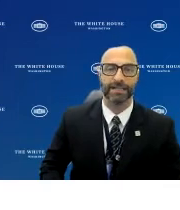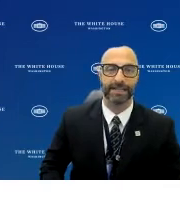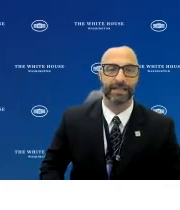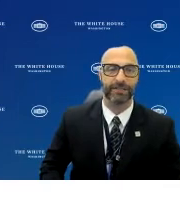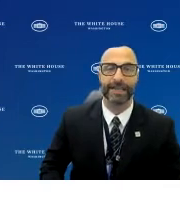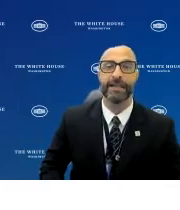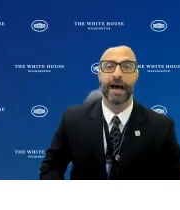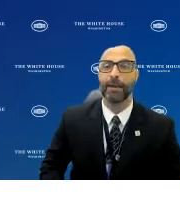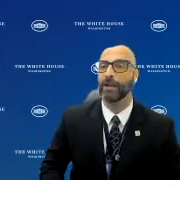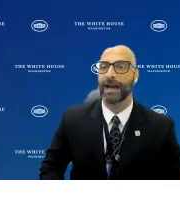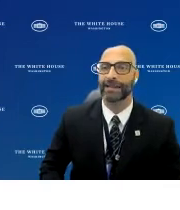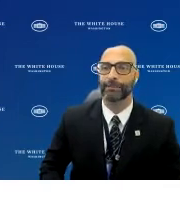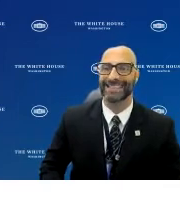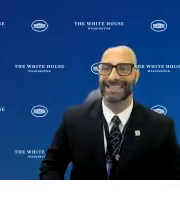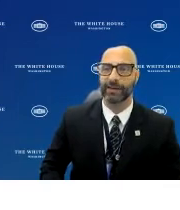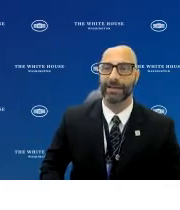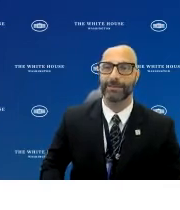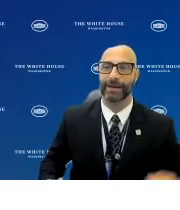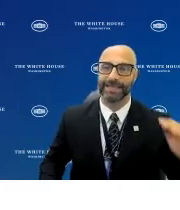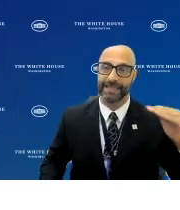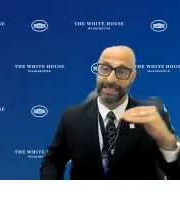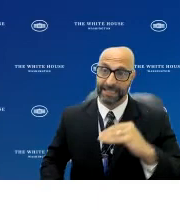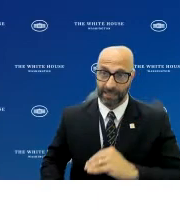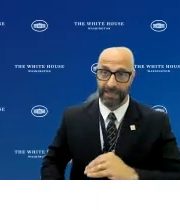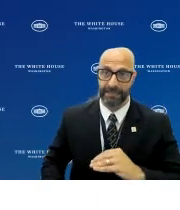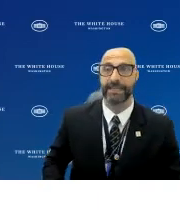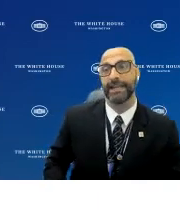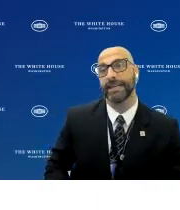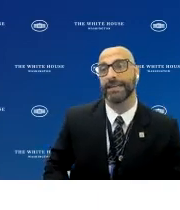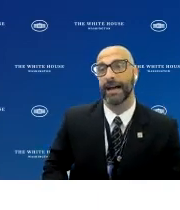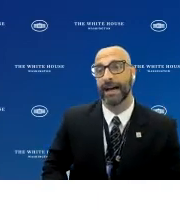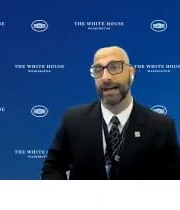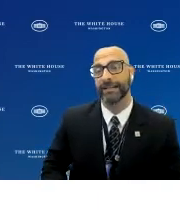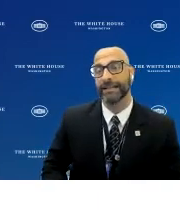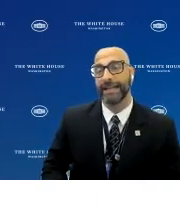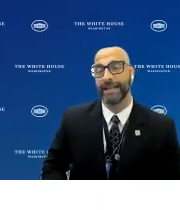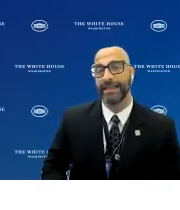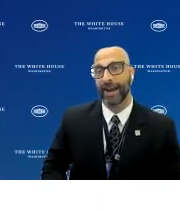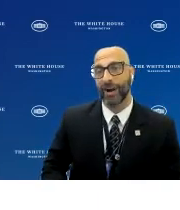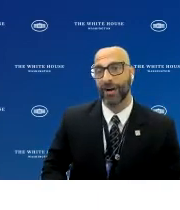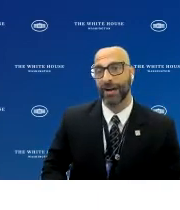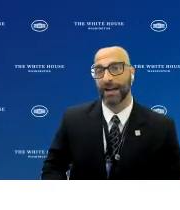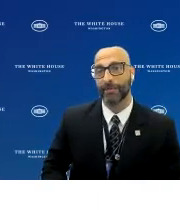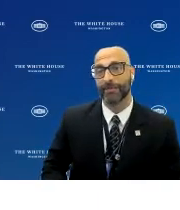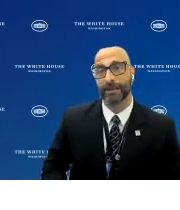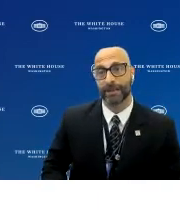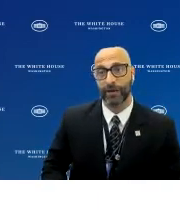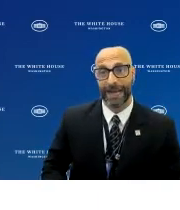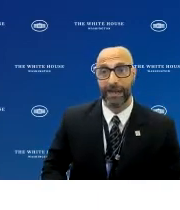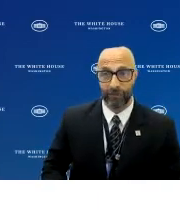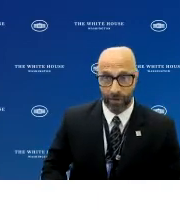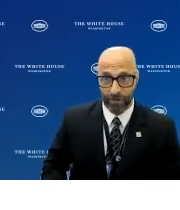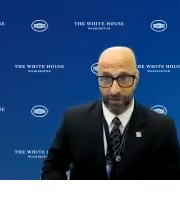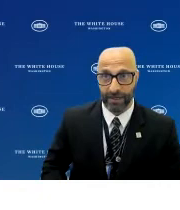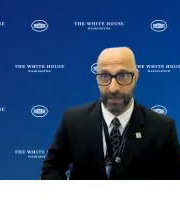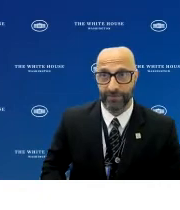looks like across the country. A lot of the places that are experiencing the declines in